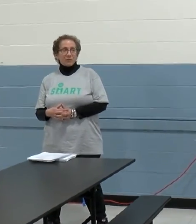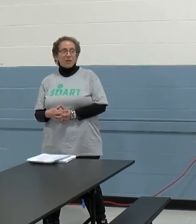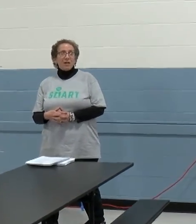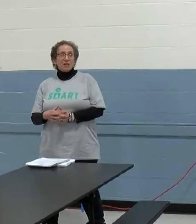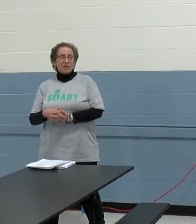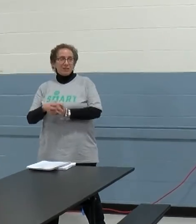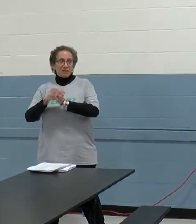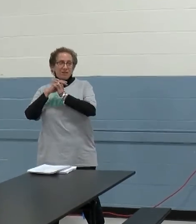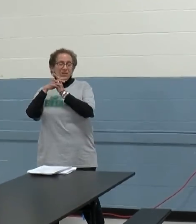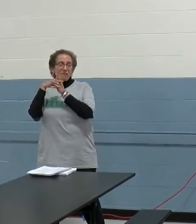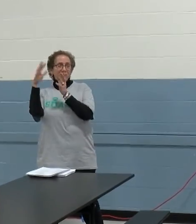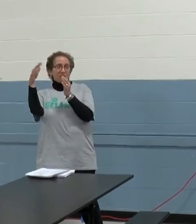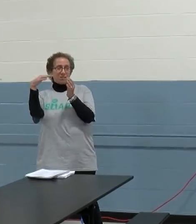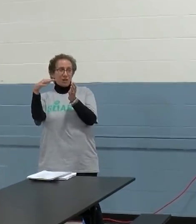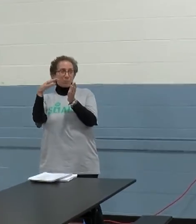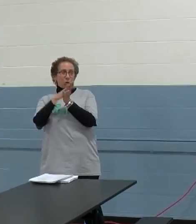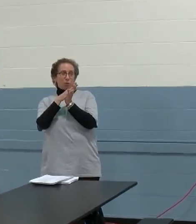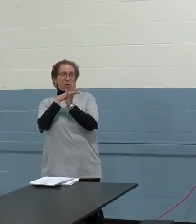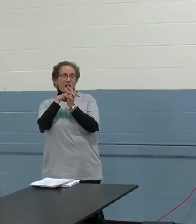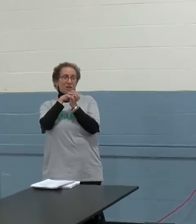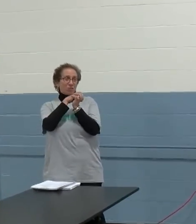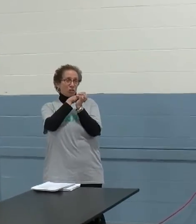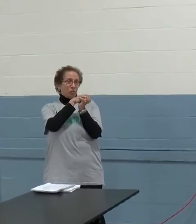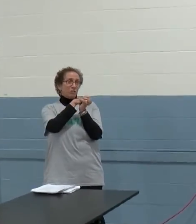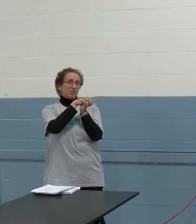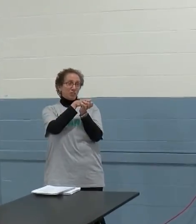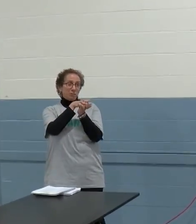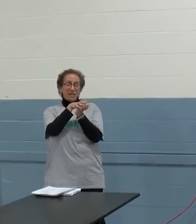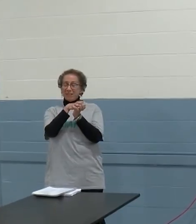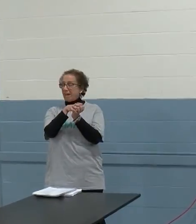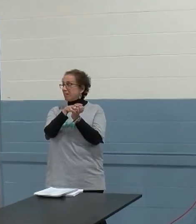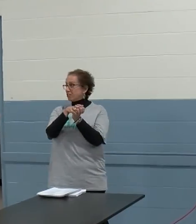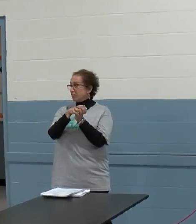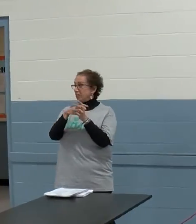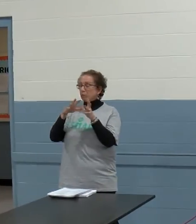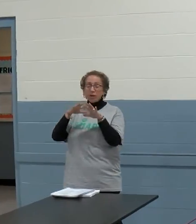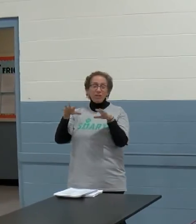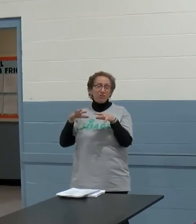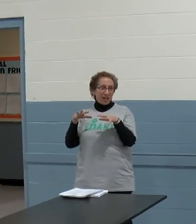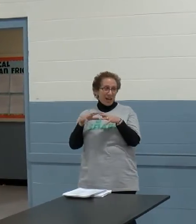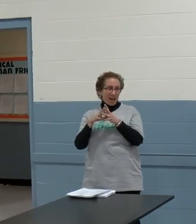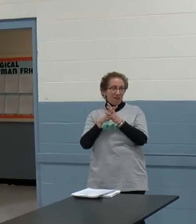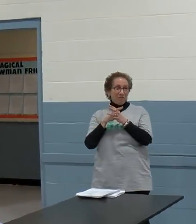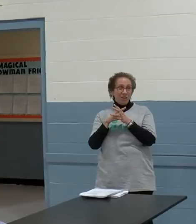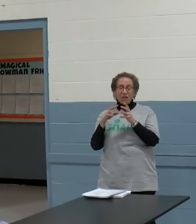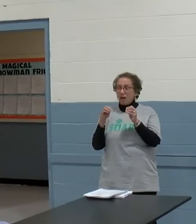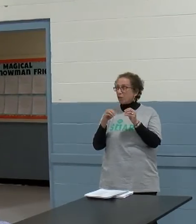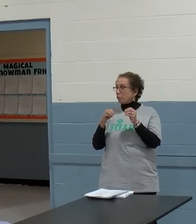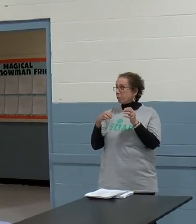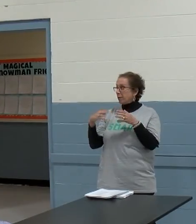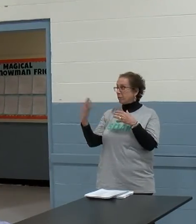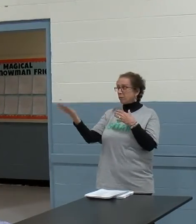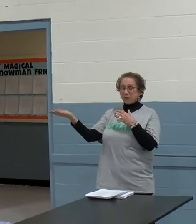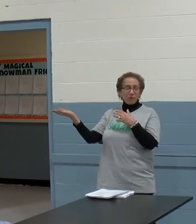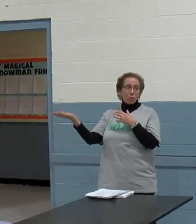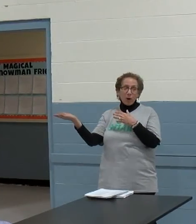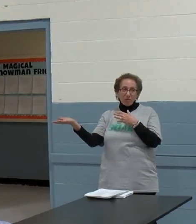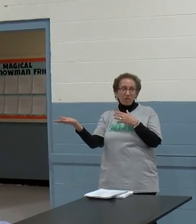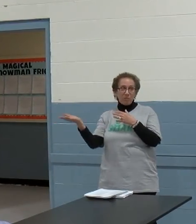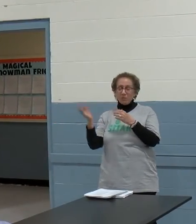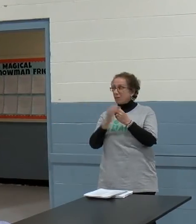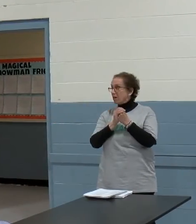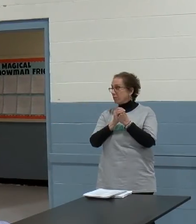socialization, normalization, things there like that. There is a subgroup called Students Demand Action that we don't have. A group of,